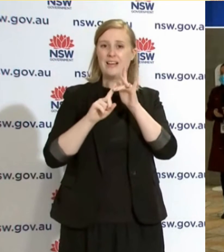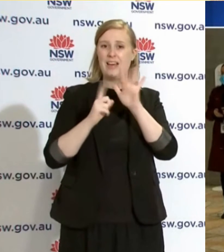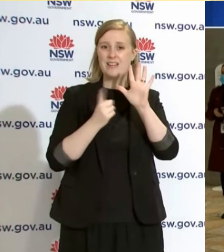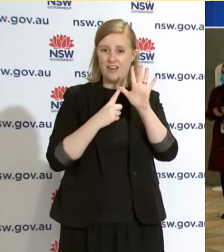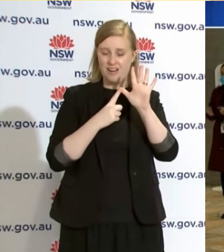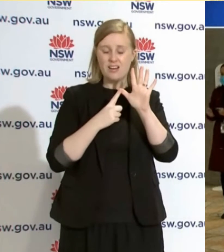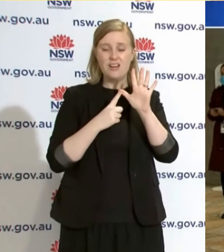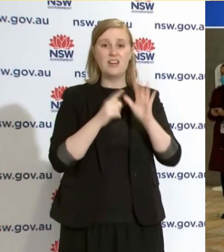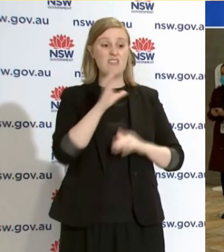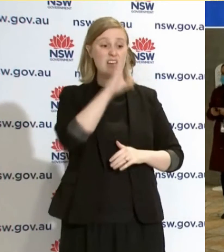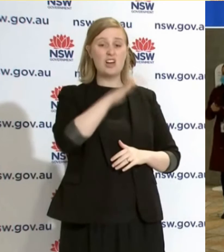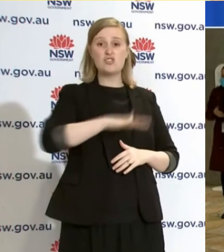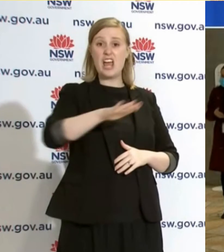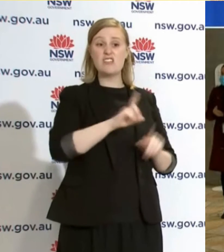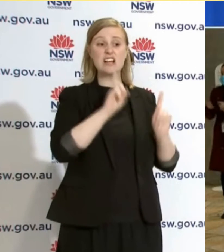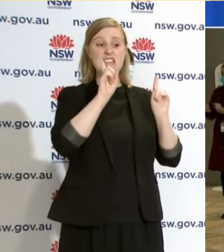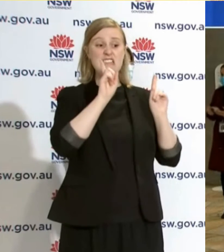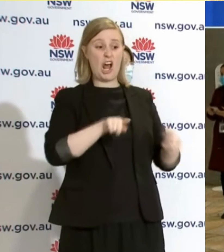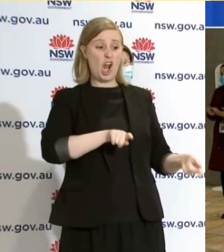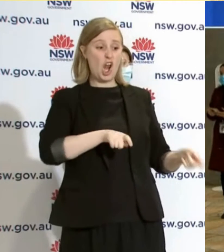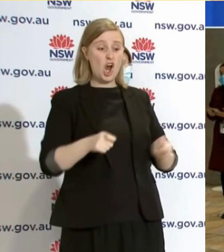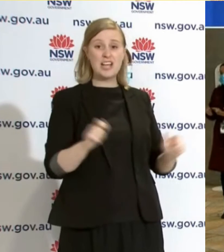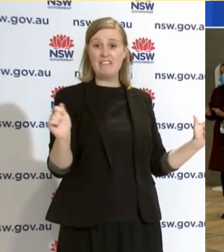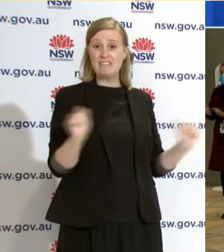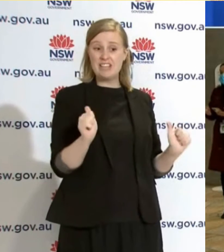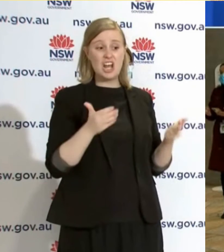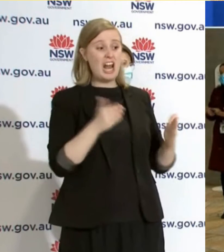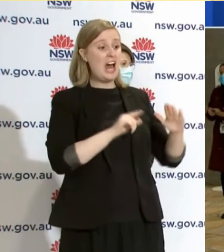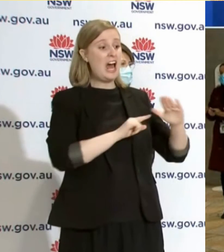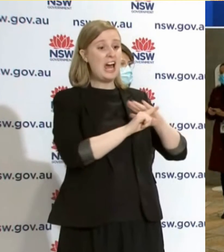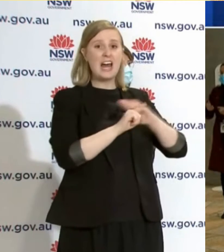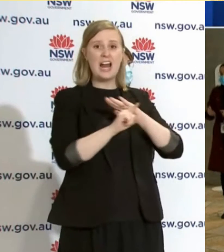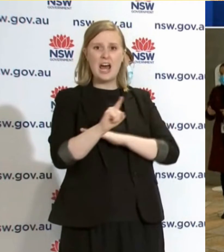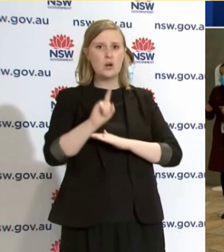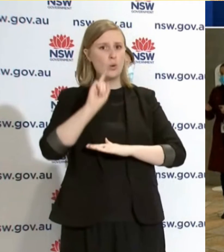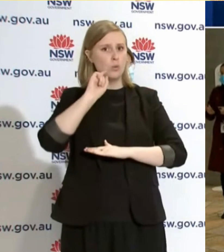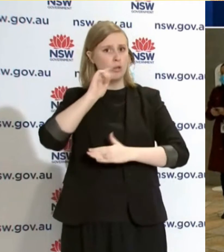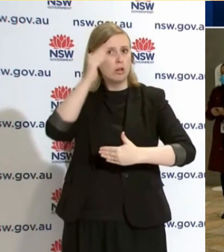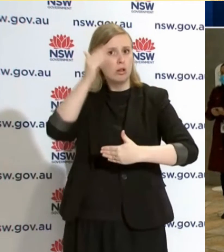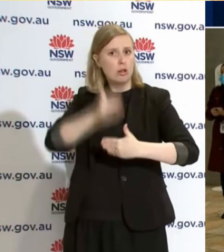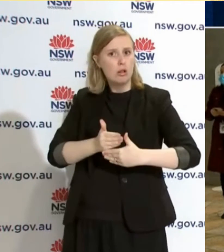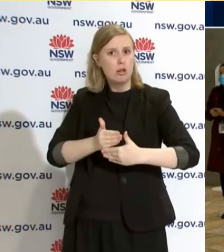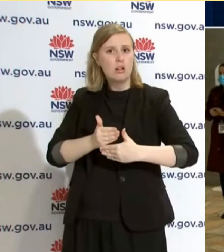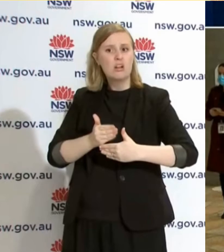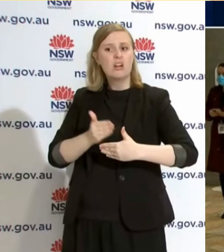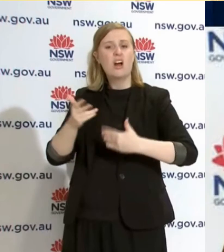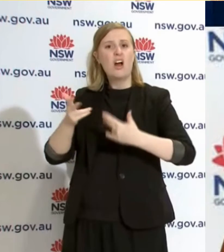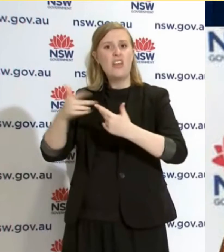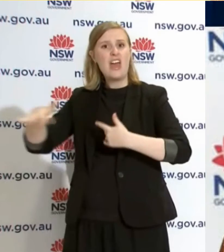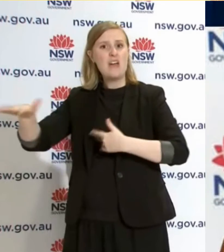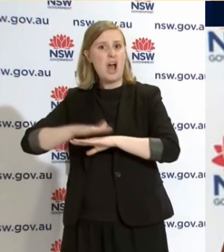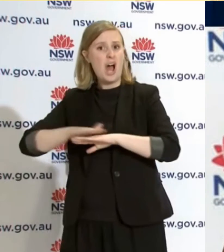in Queensland and the Northern Territory, where you prevent people from travelling to those really tiny, vulnerable towns until their vaccination rates are higher? Oh,